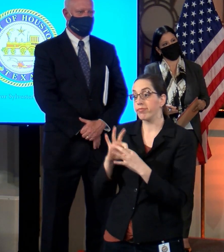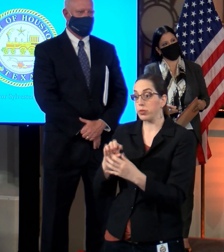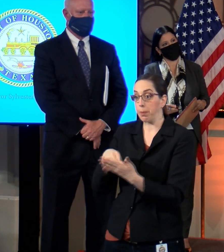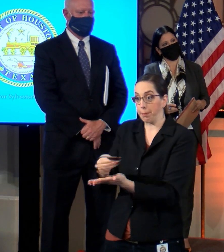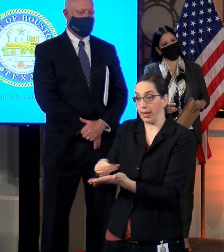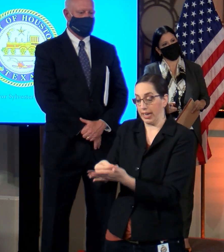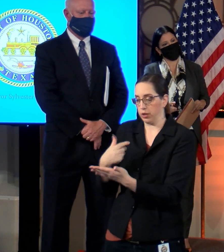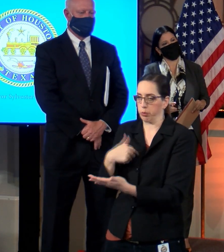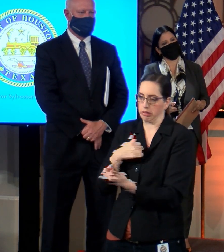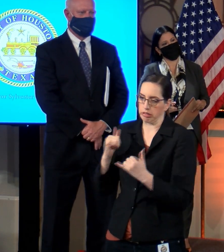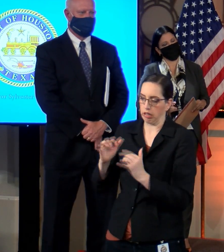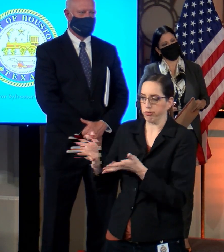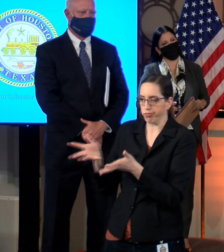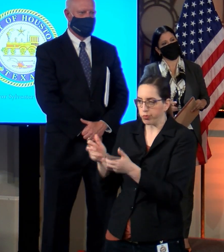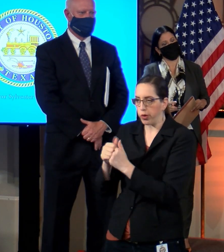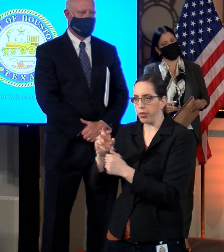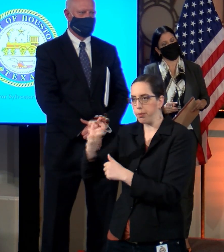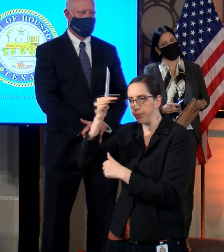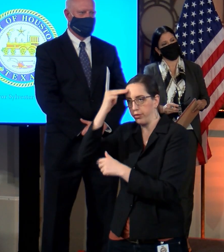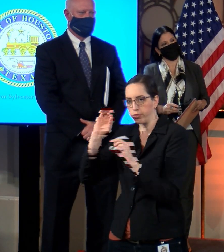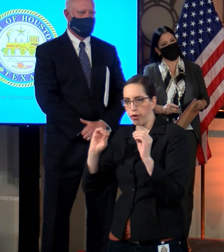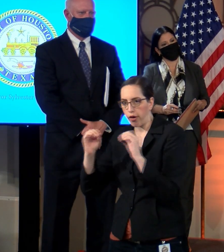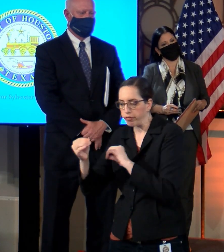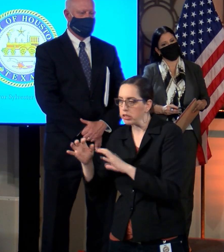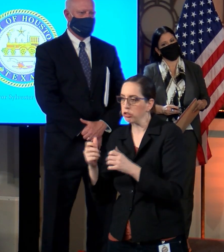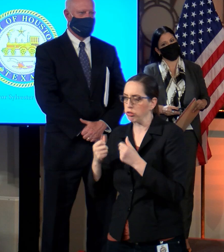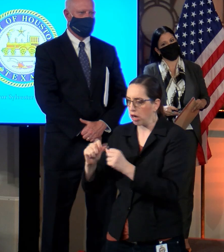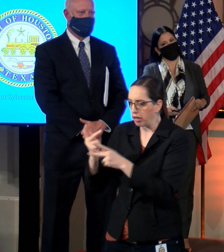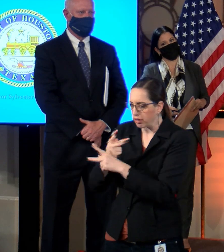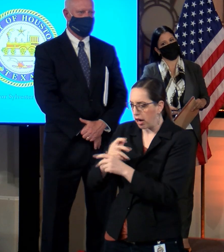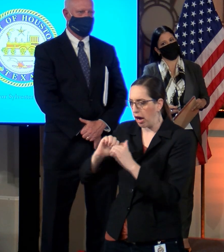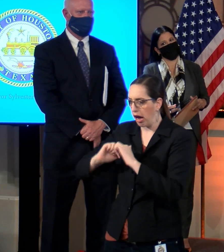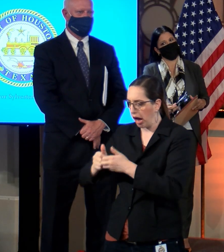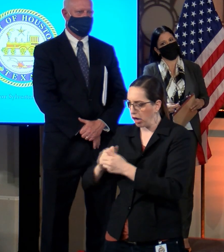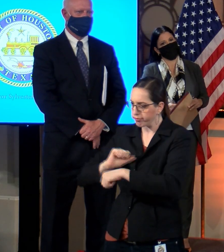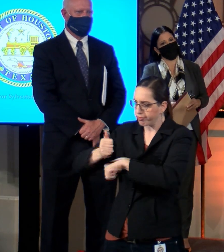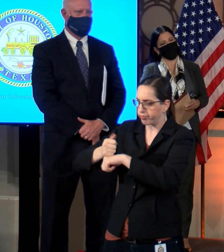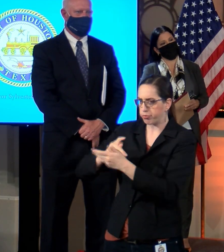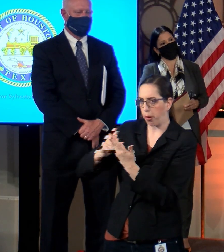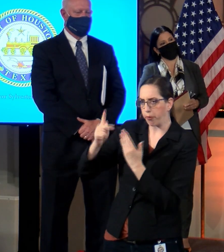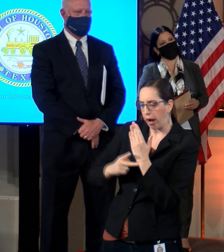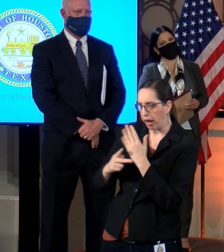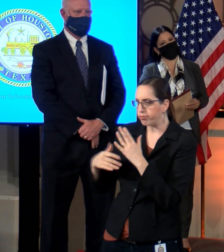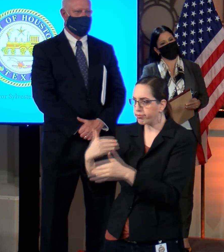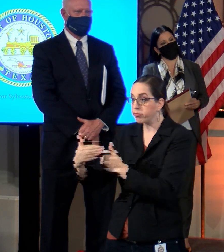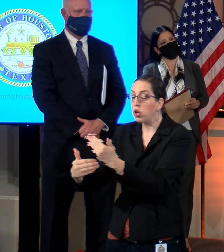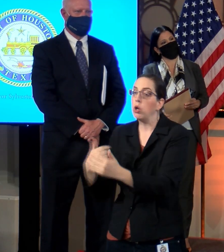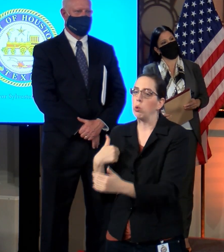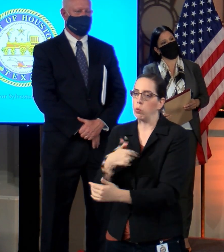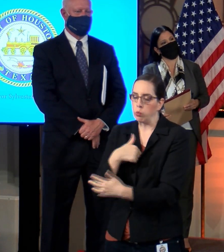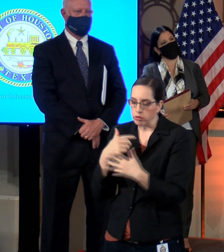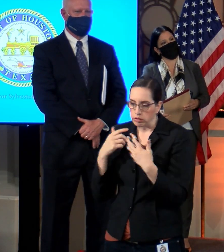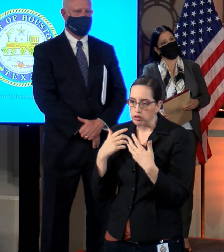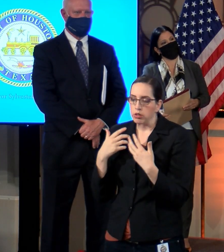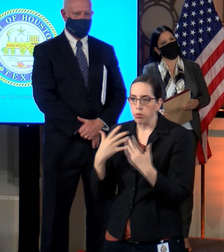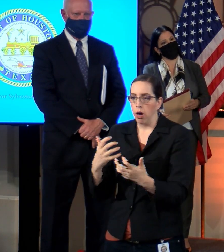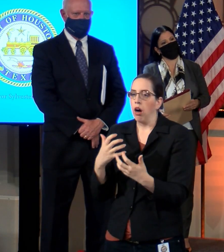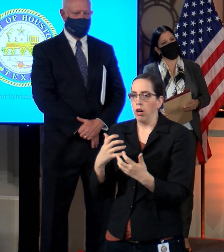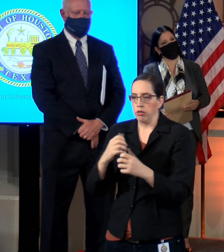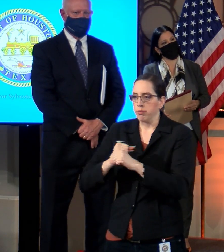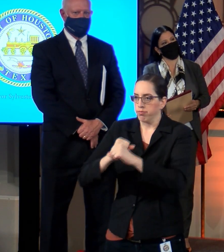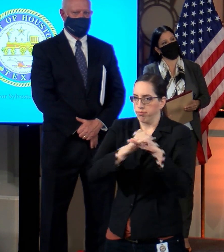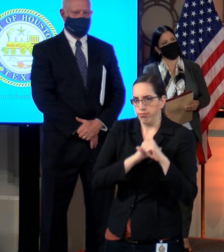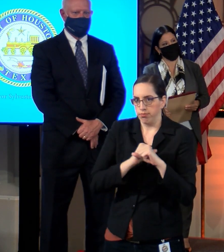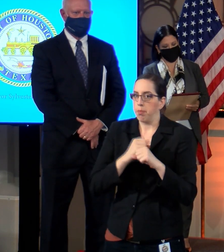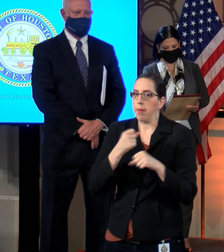we're still working with the mayor's office to build the program, but we do want to make sure that no one is forced out